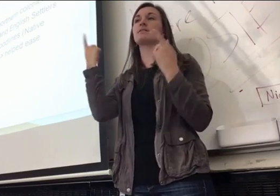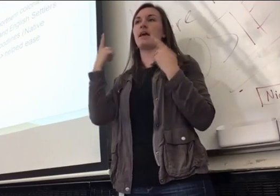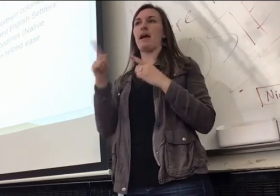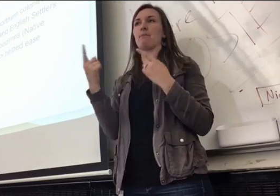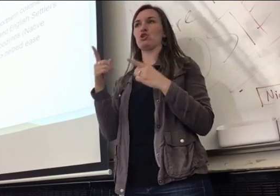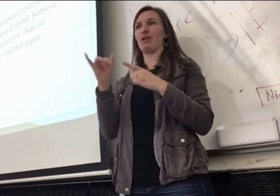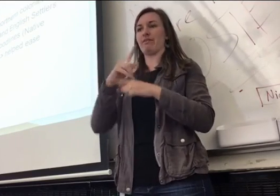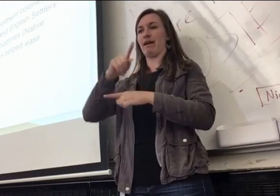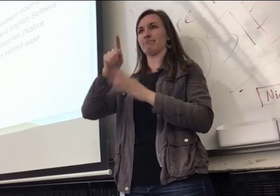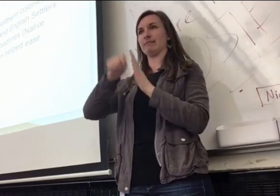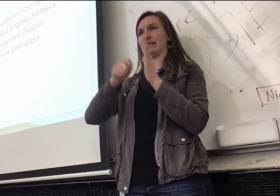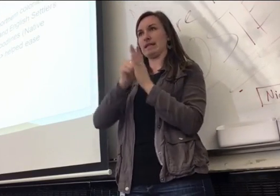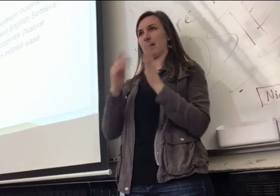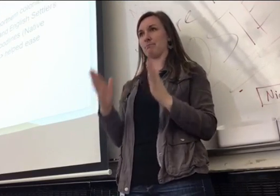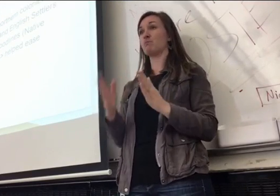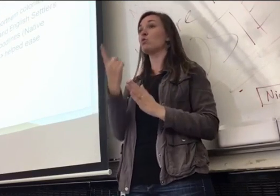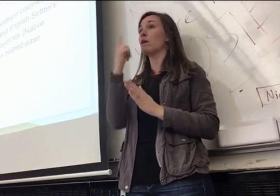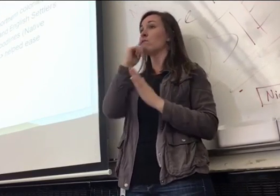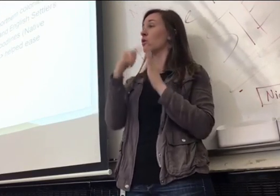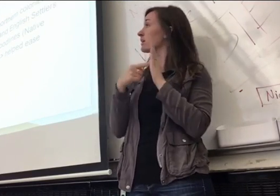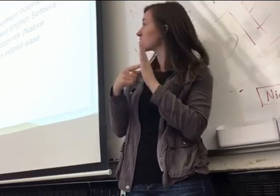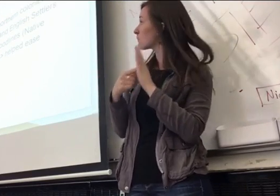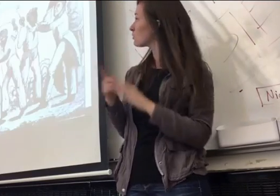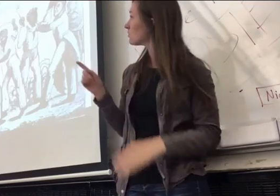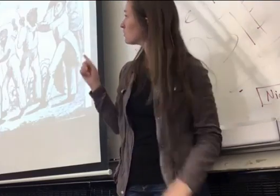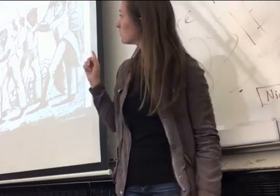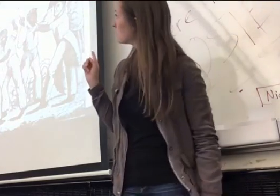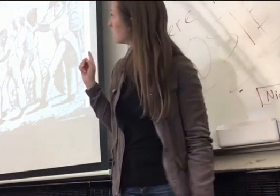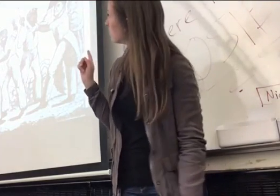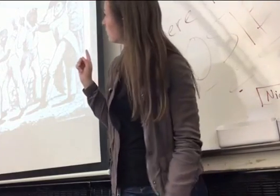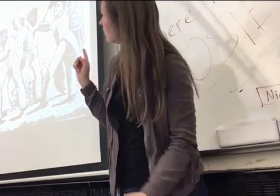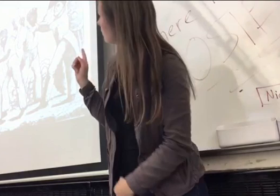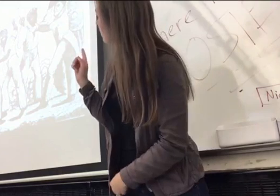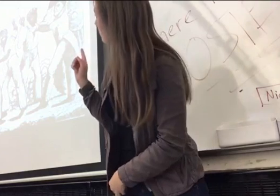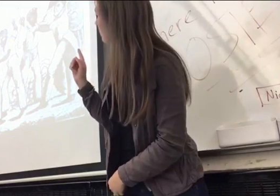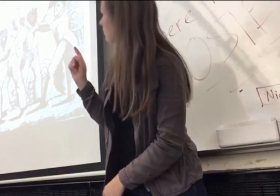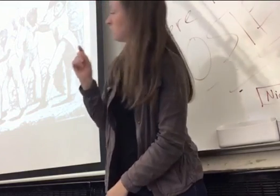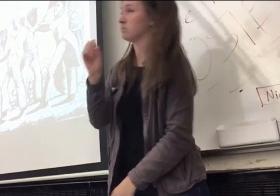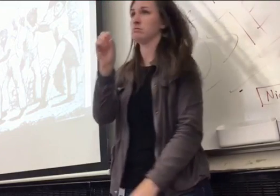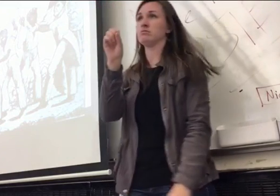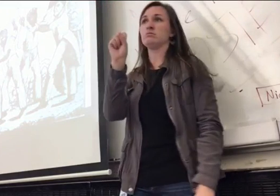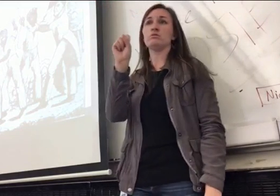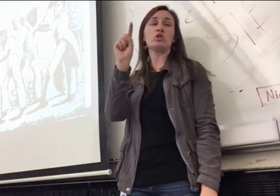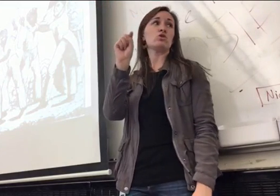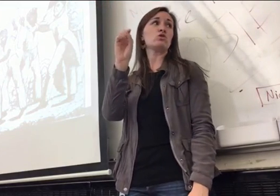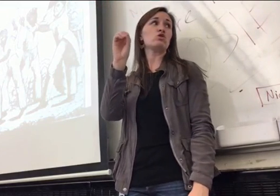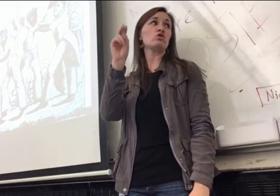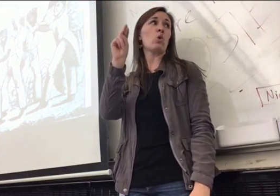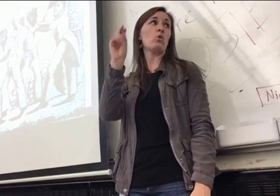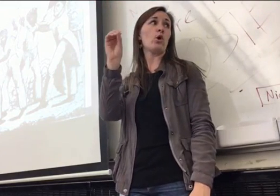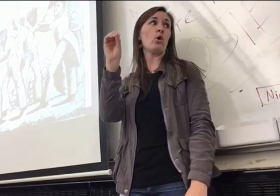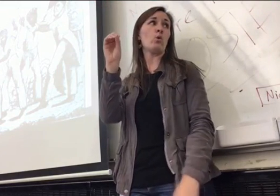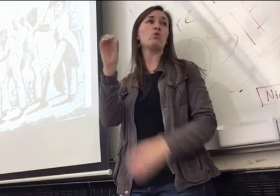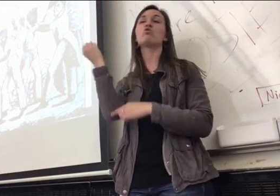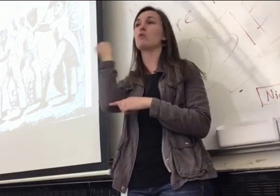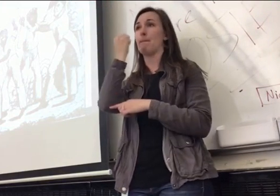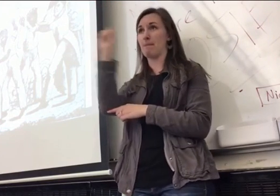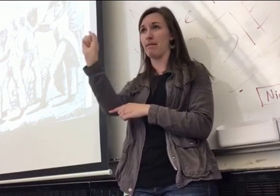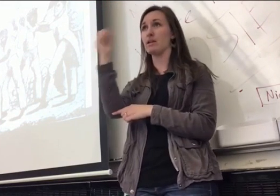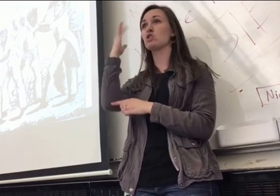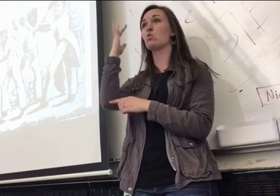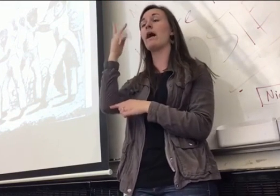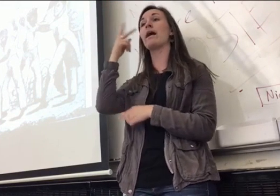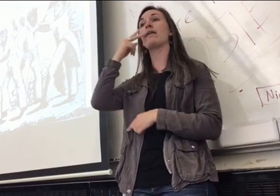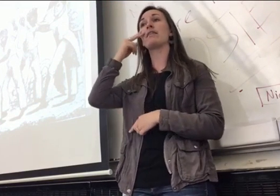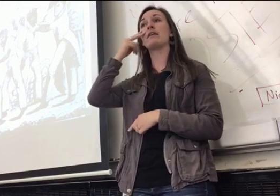time. One, for example, is the Stono Rebellion. What happened with the Stono Rebellion is you had Native Americans becoming